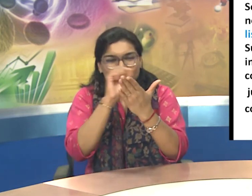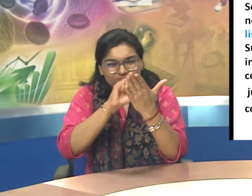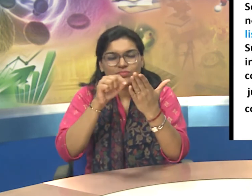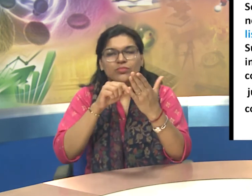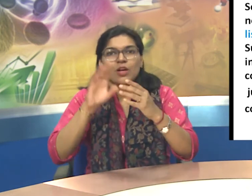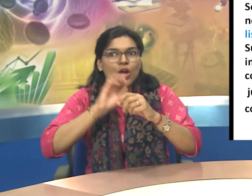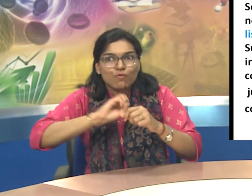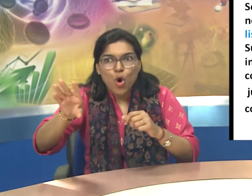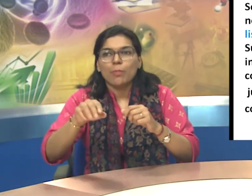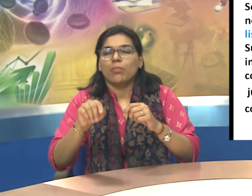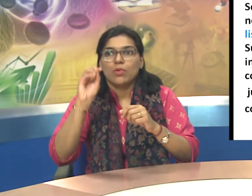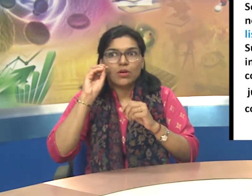In a